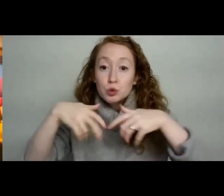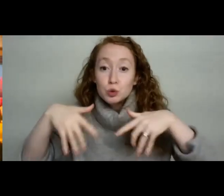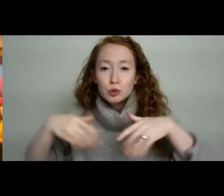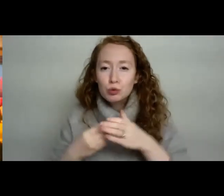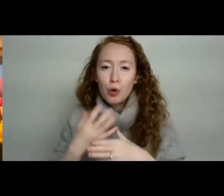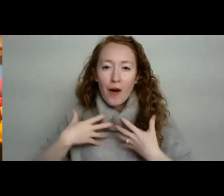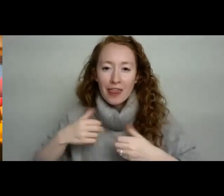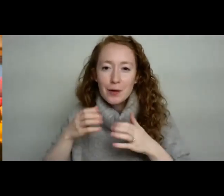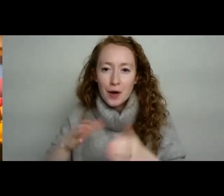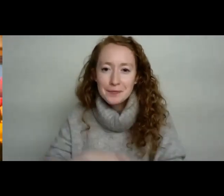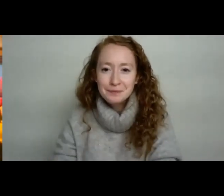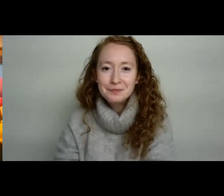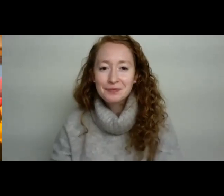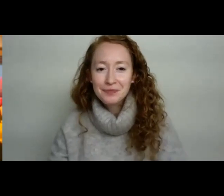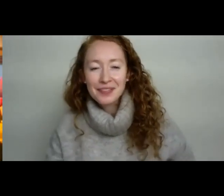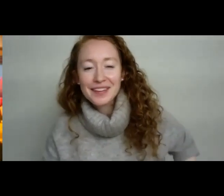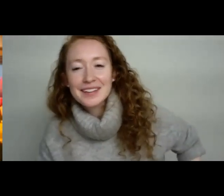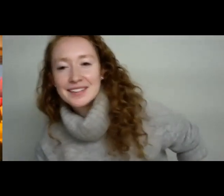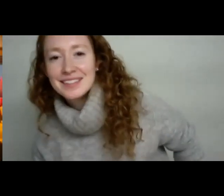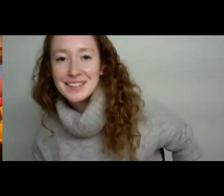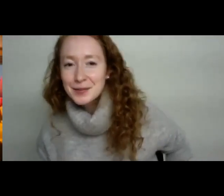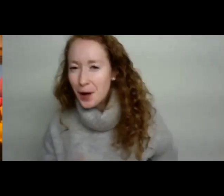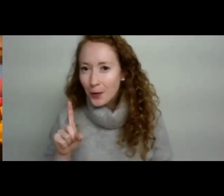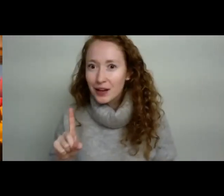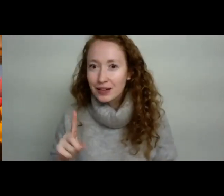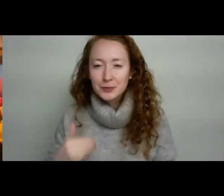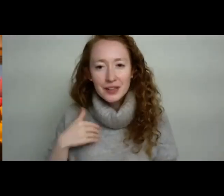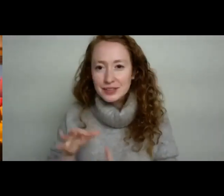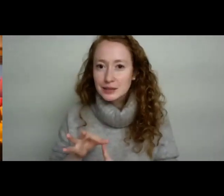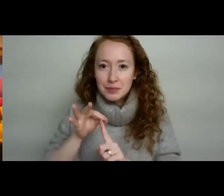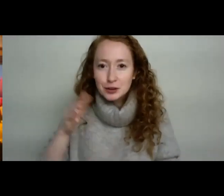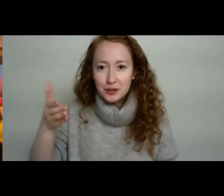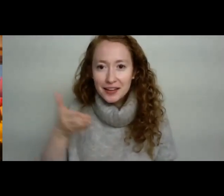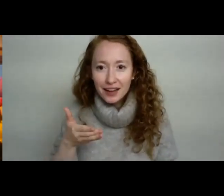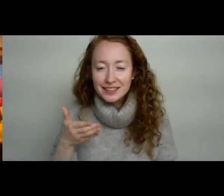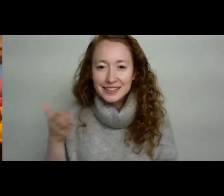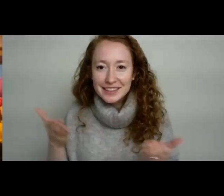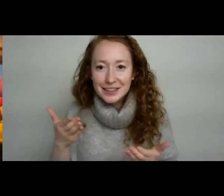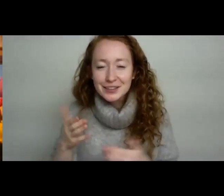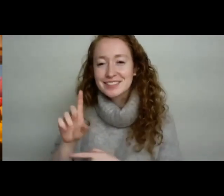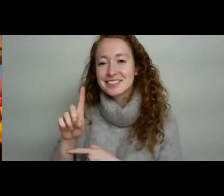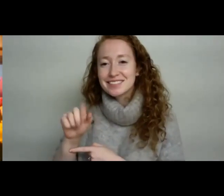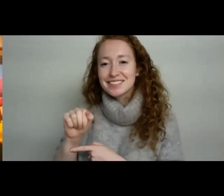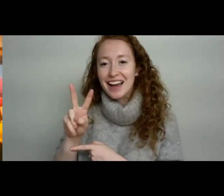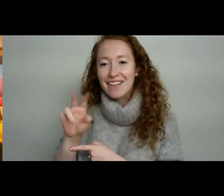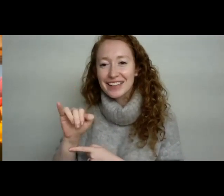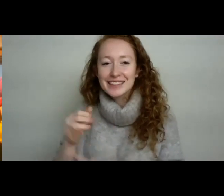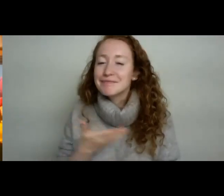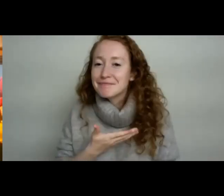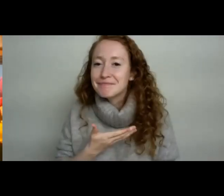off, we have a special guest, Dobby. Dobby wants to come say hi. Hi,